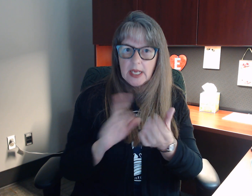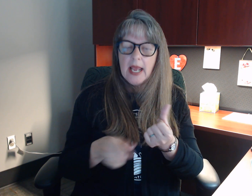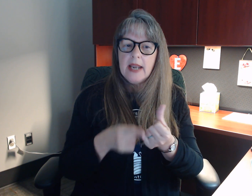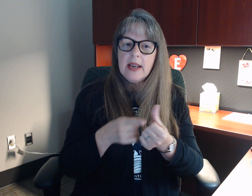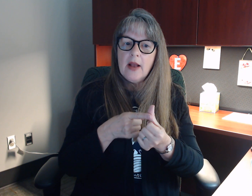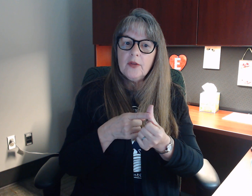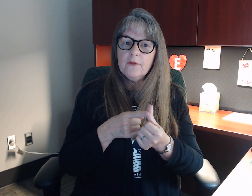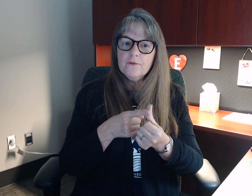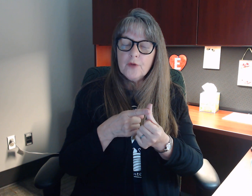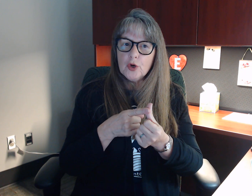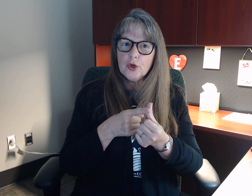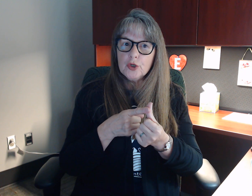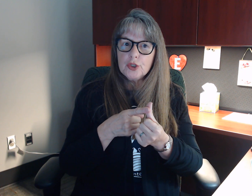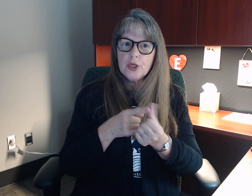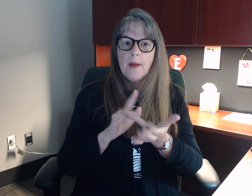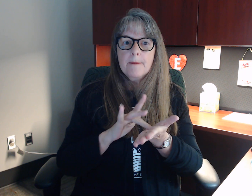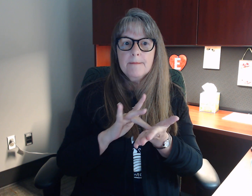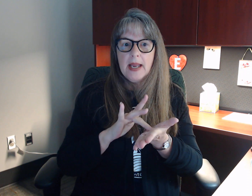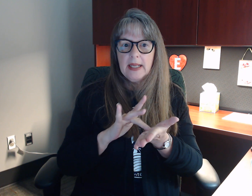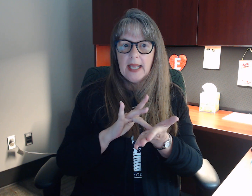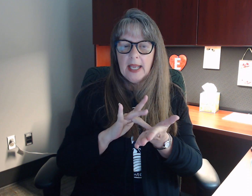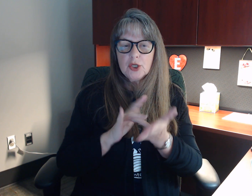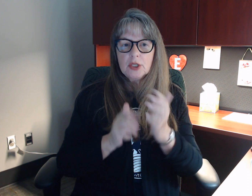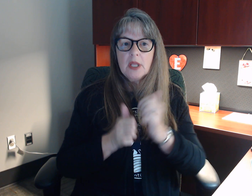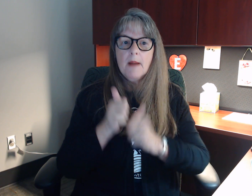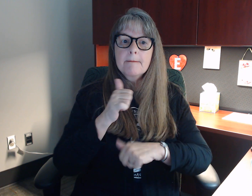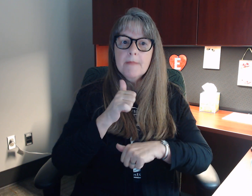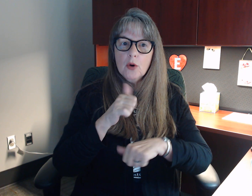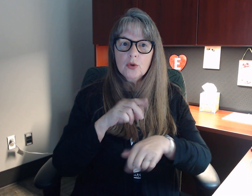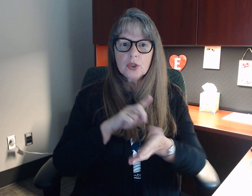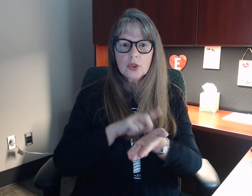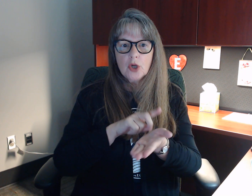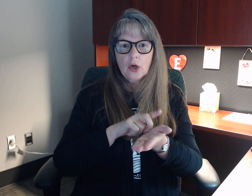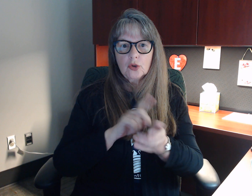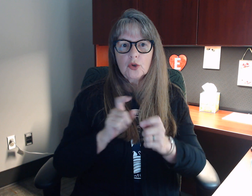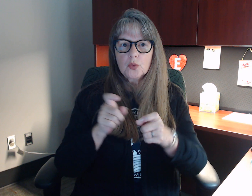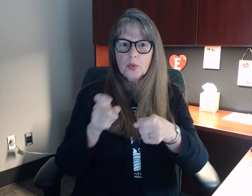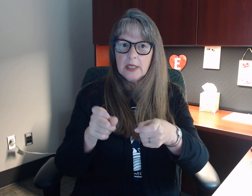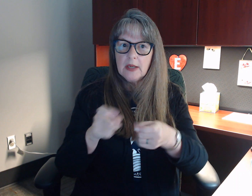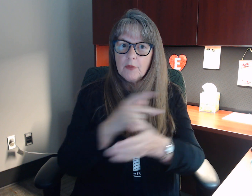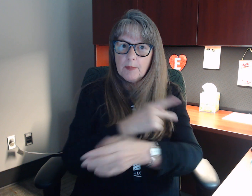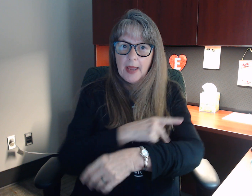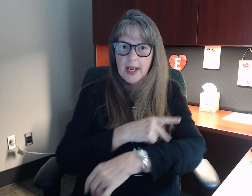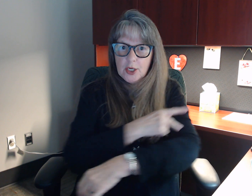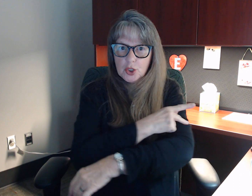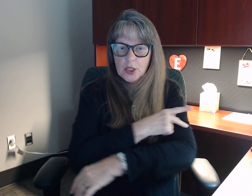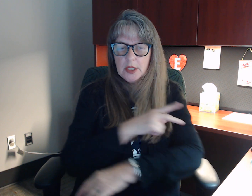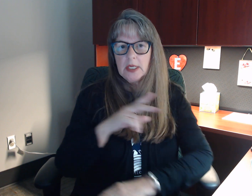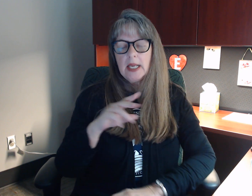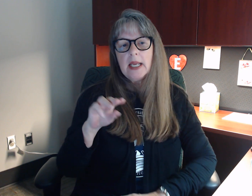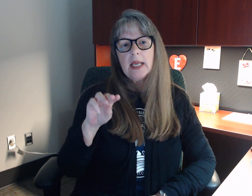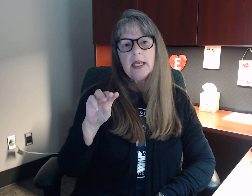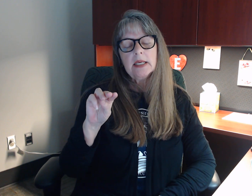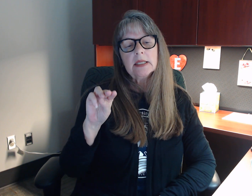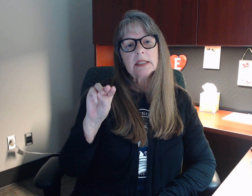Now, the first medication that most doctors will give a patient is